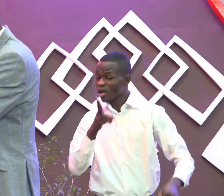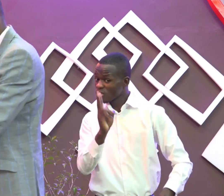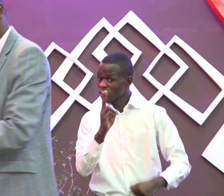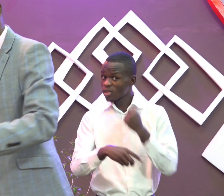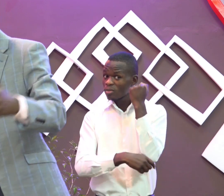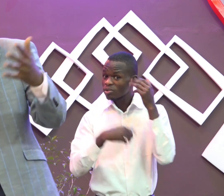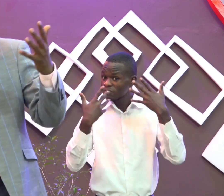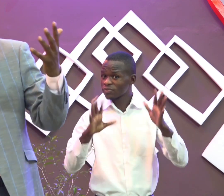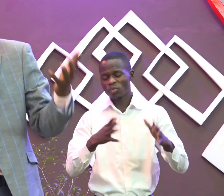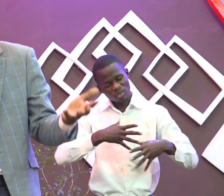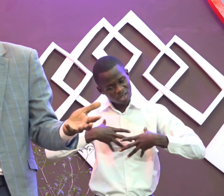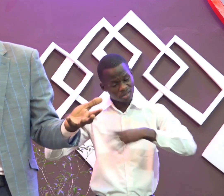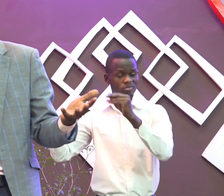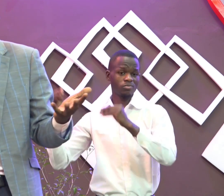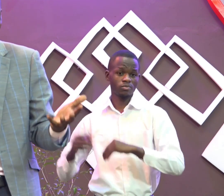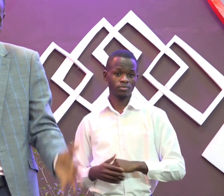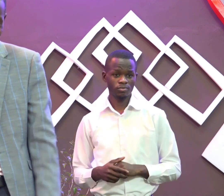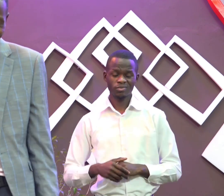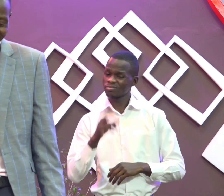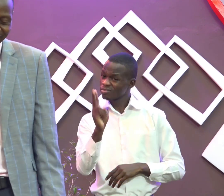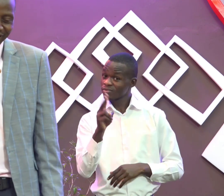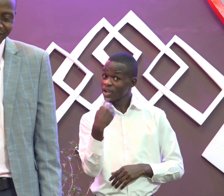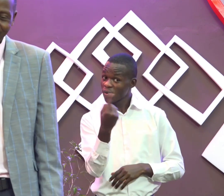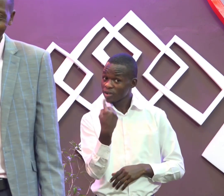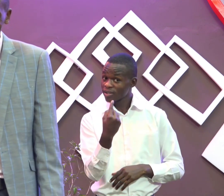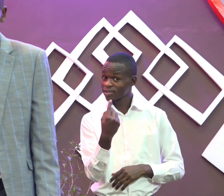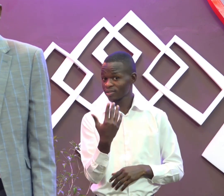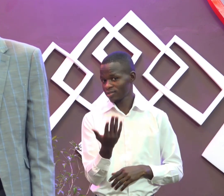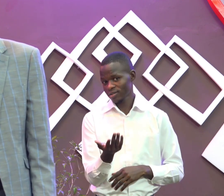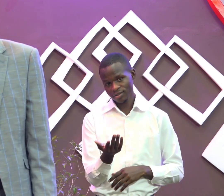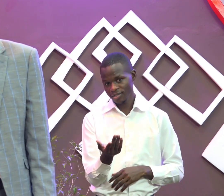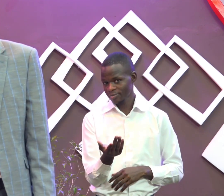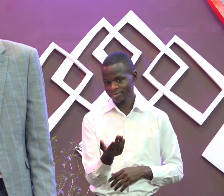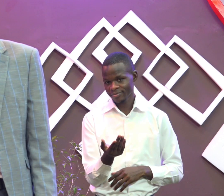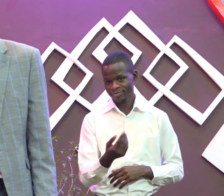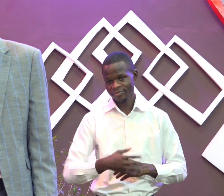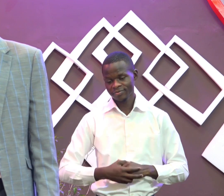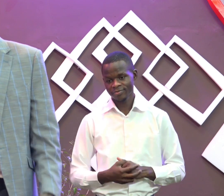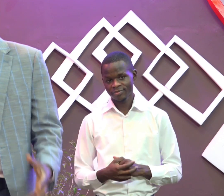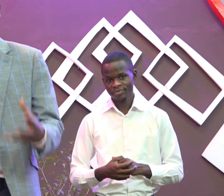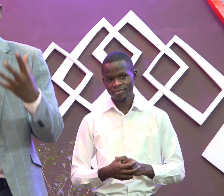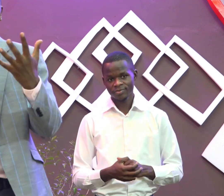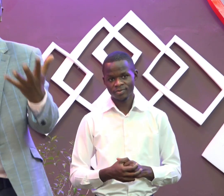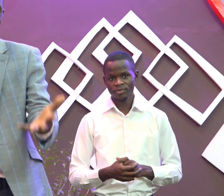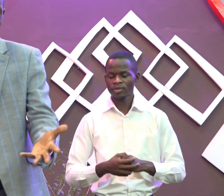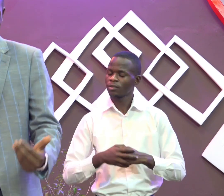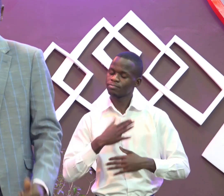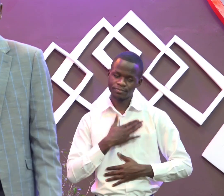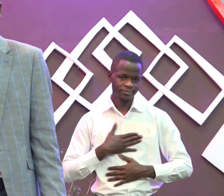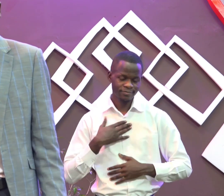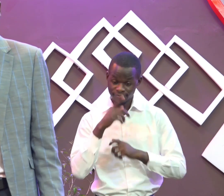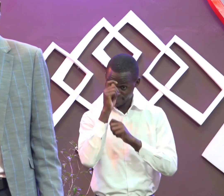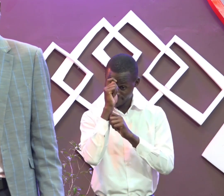agende agende nkumi biri because really 2000 shillings ne tugondero